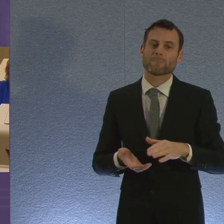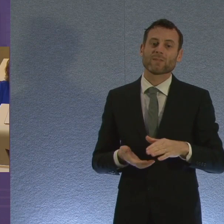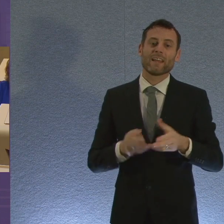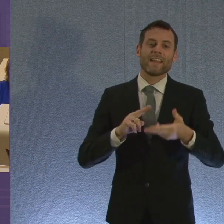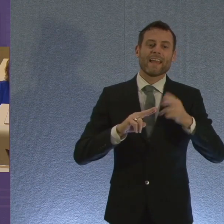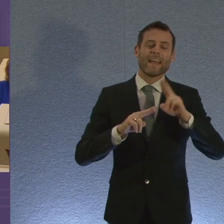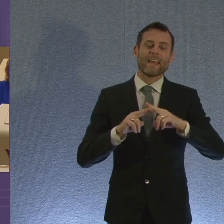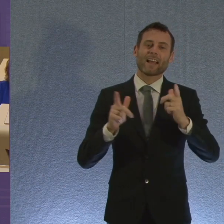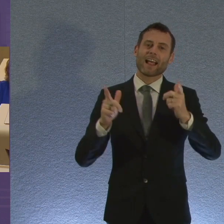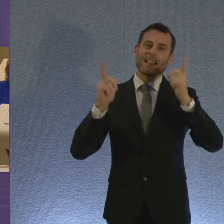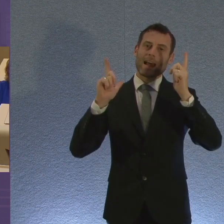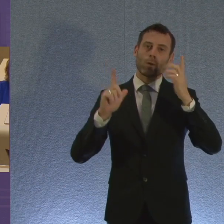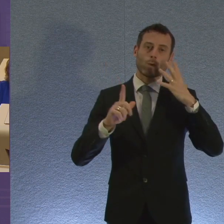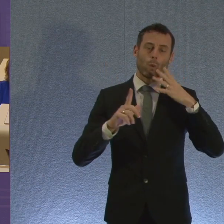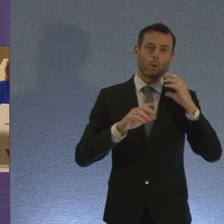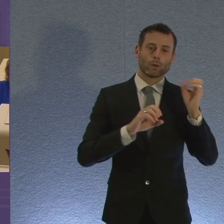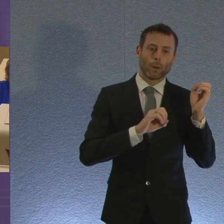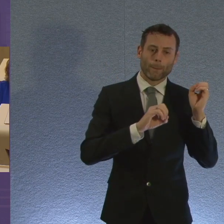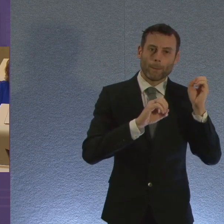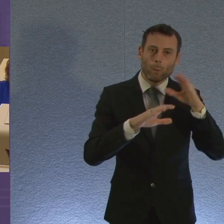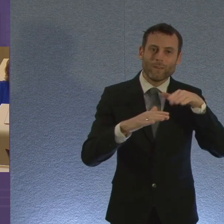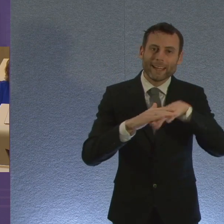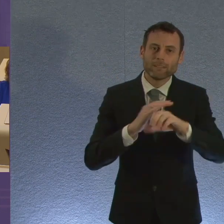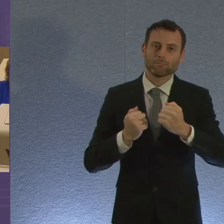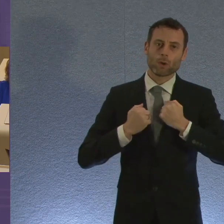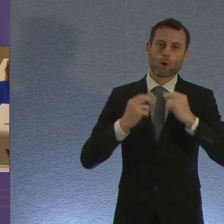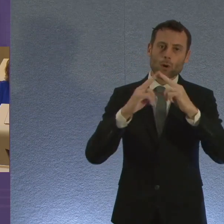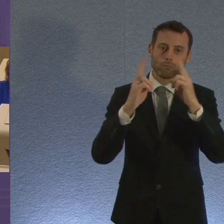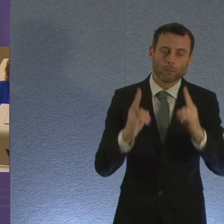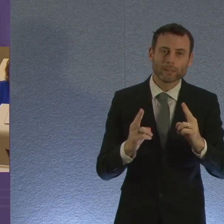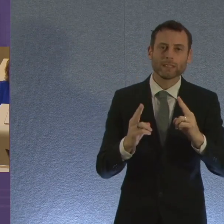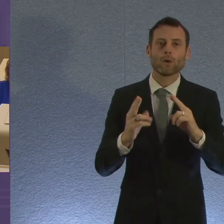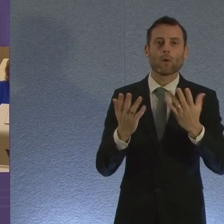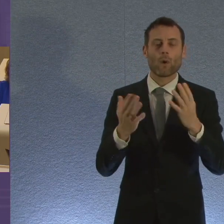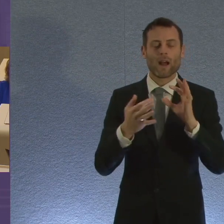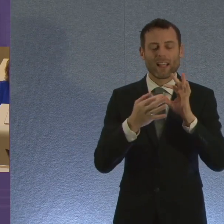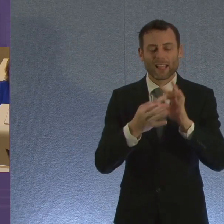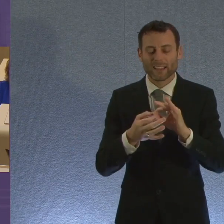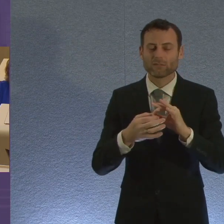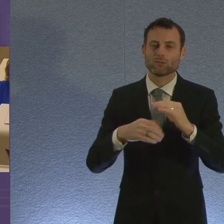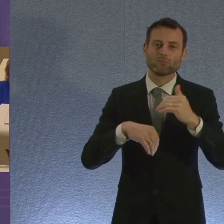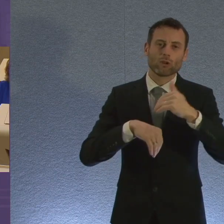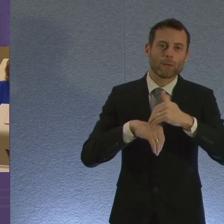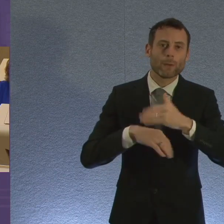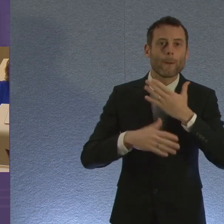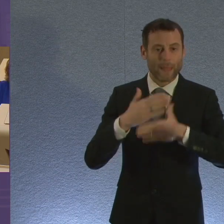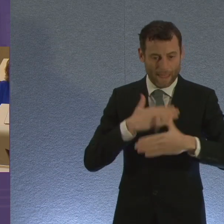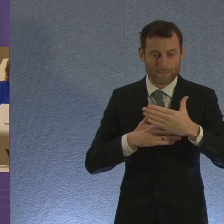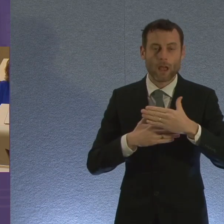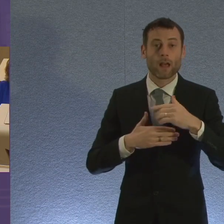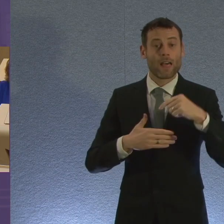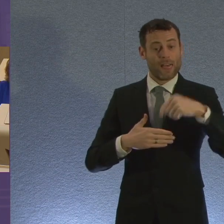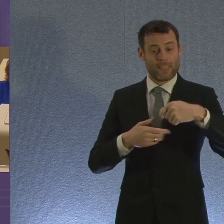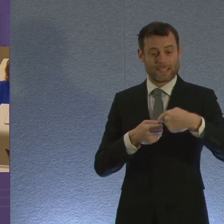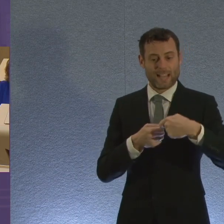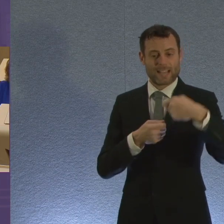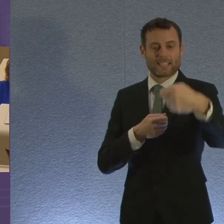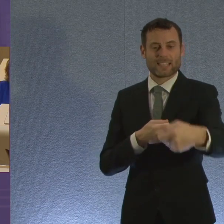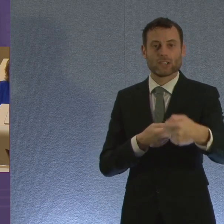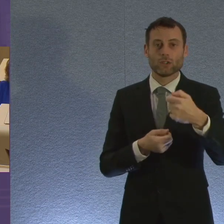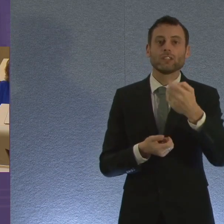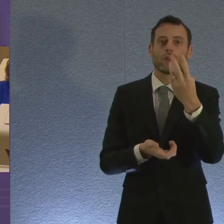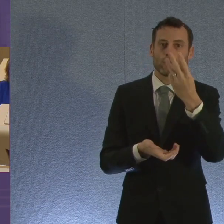property and serious antisocial or criminal behaviour, the extension will be 3 months. We have advised